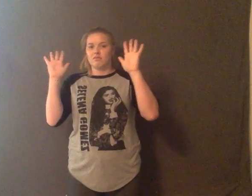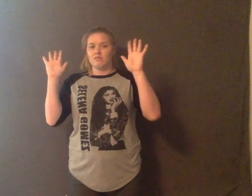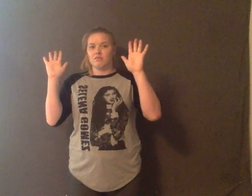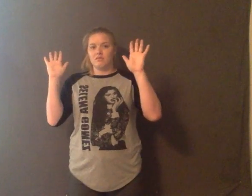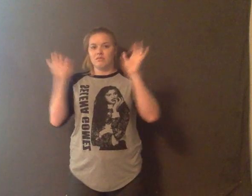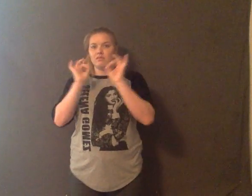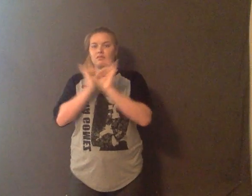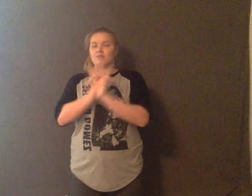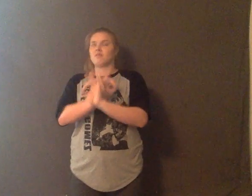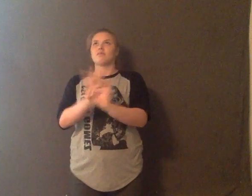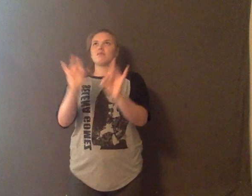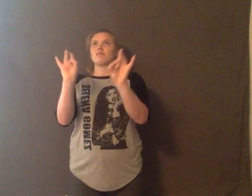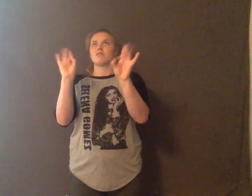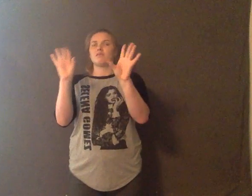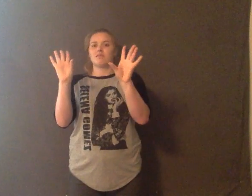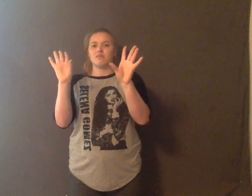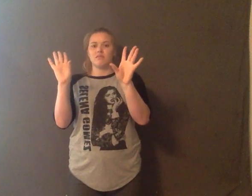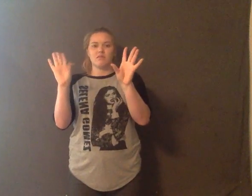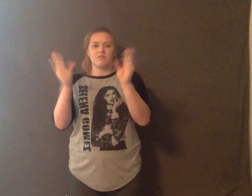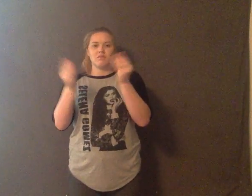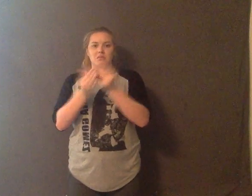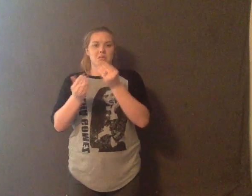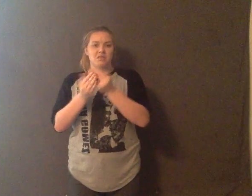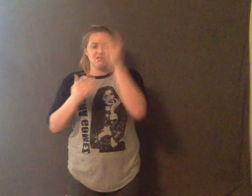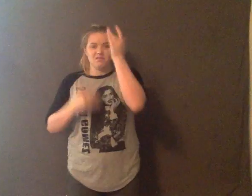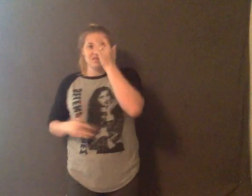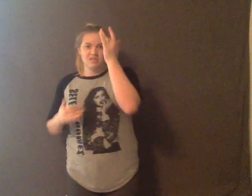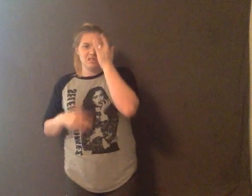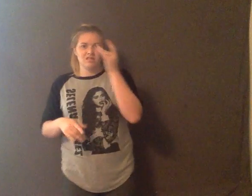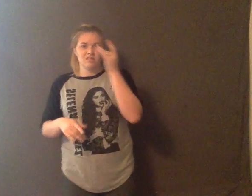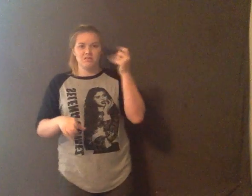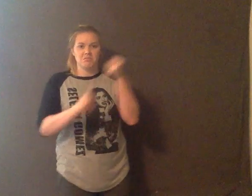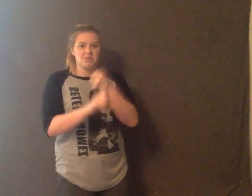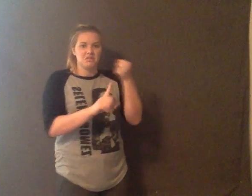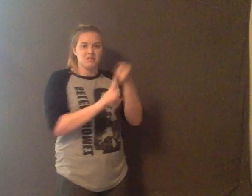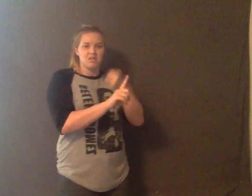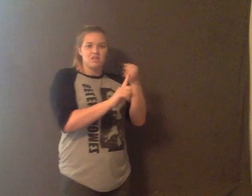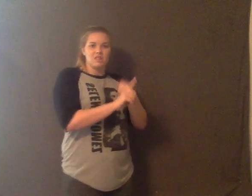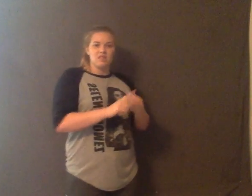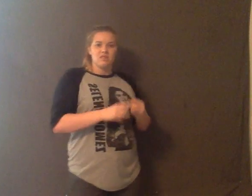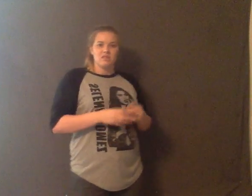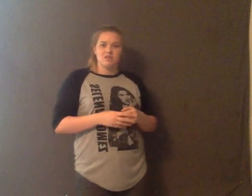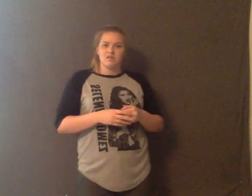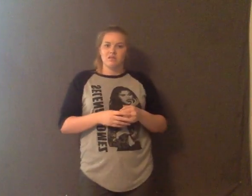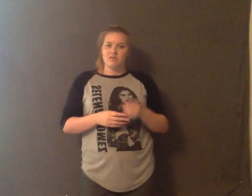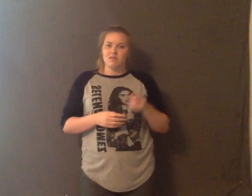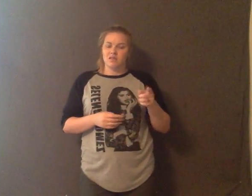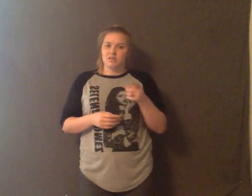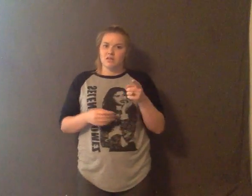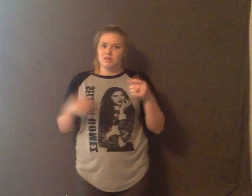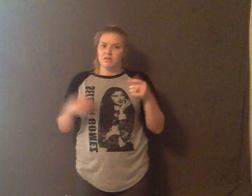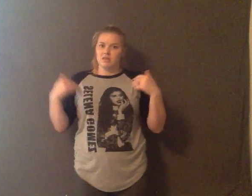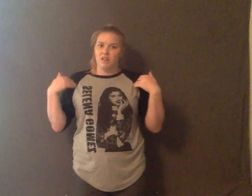by the corruption, the greed, the disease, and the abuse I was learning about. The very animals we were killing us and the